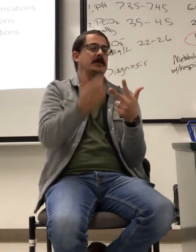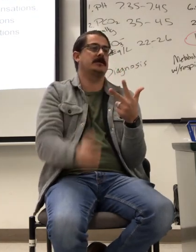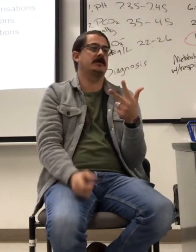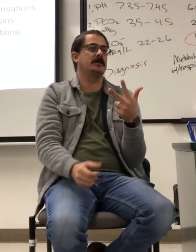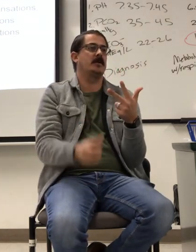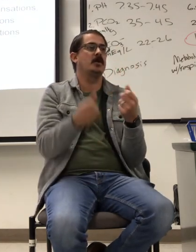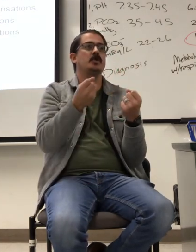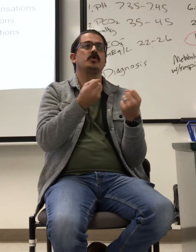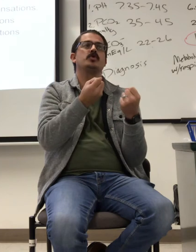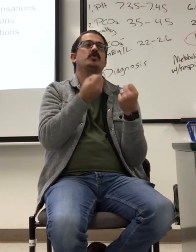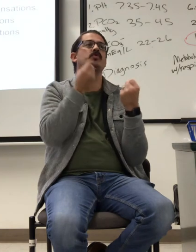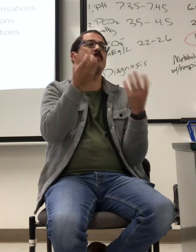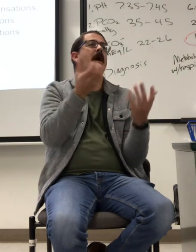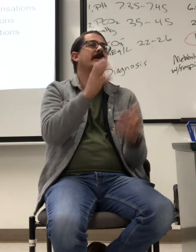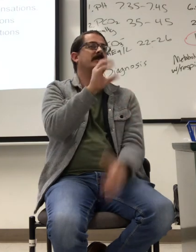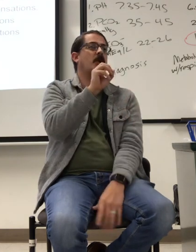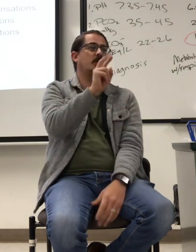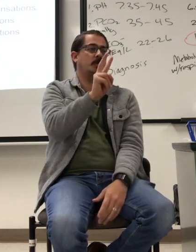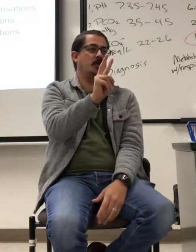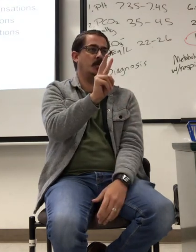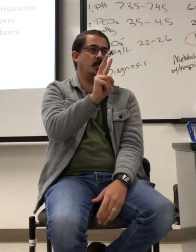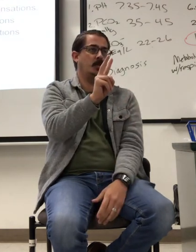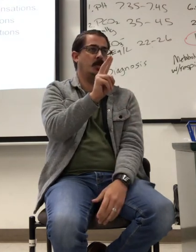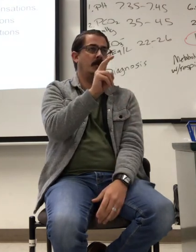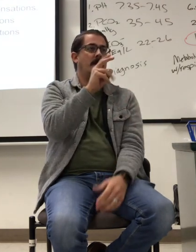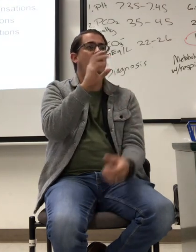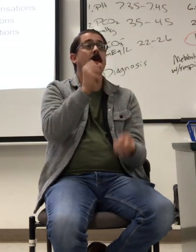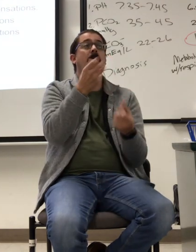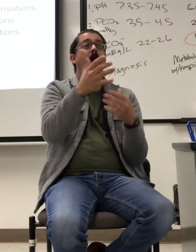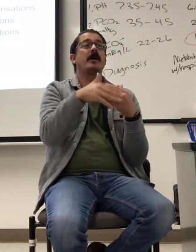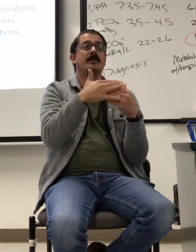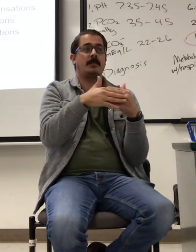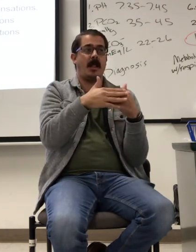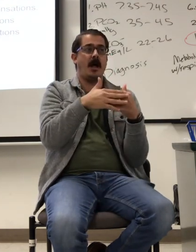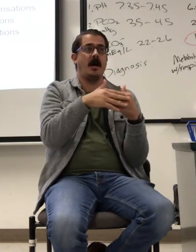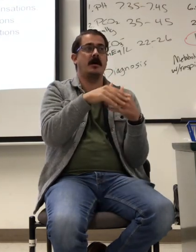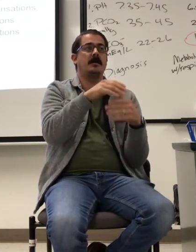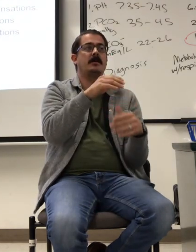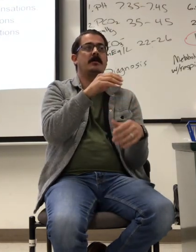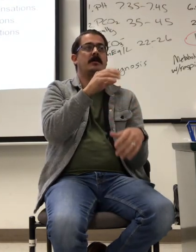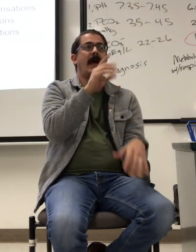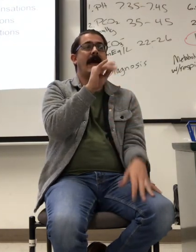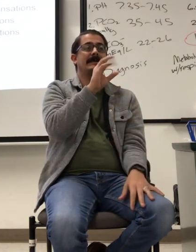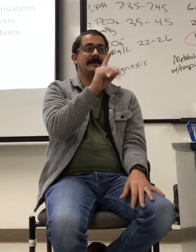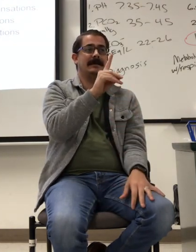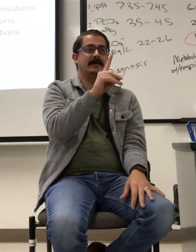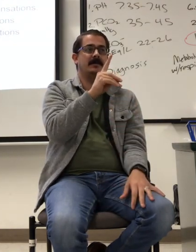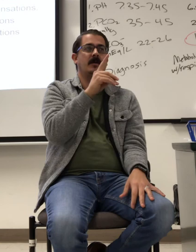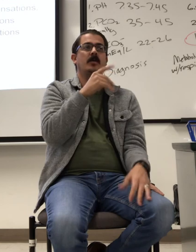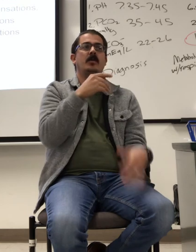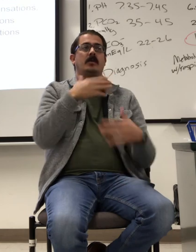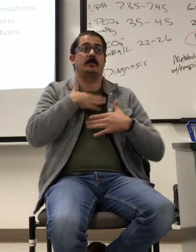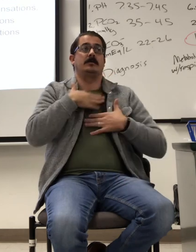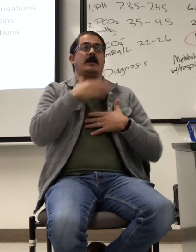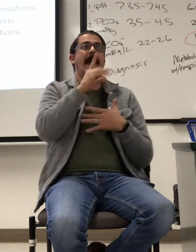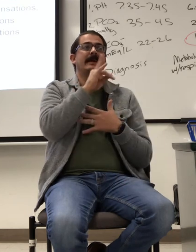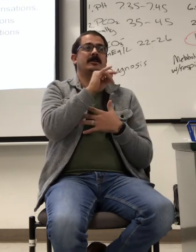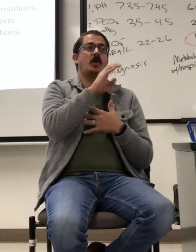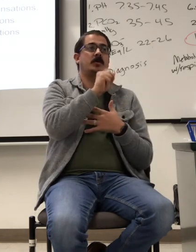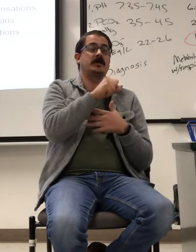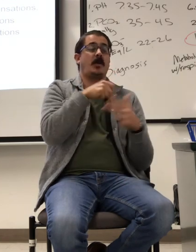Too much CO2 acidifies the blood. So respiratory acidosis does check out. Let's evaluate the third